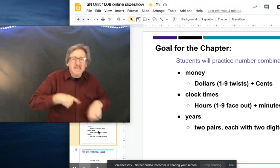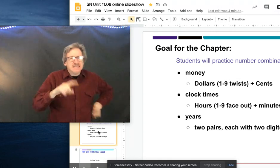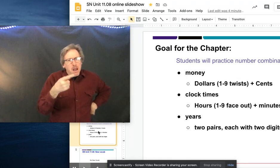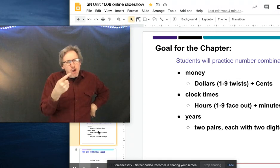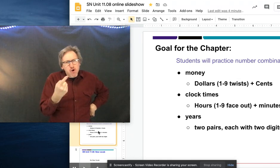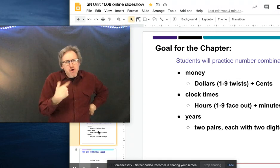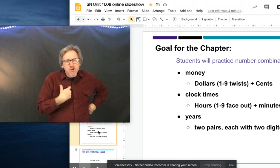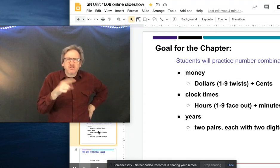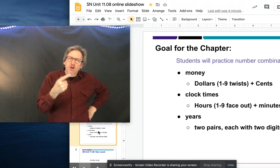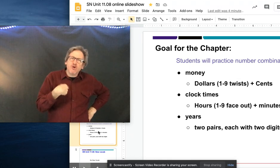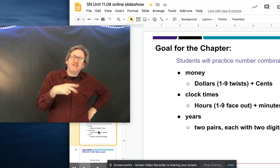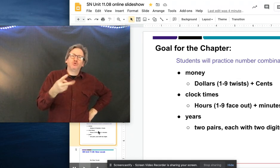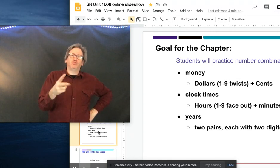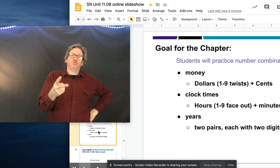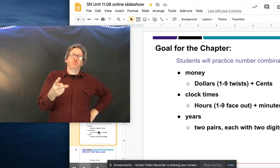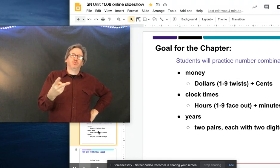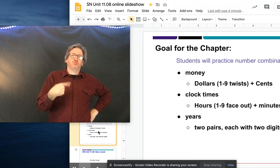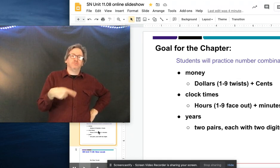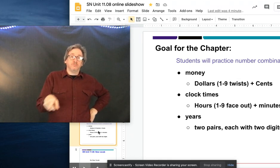cost?